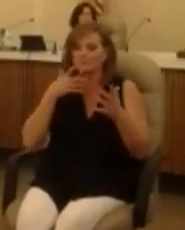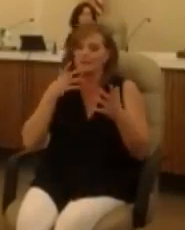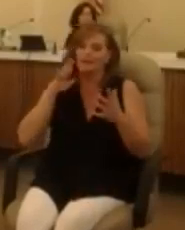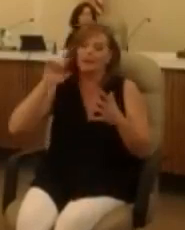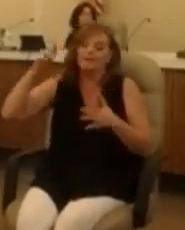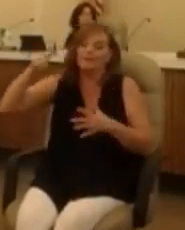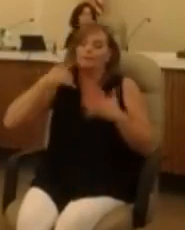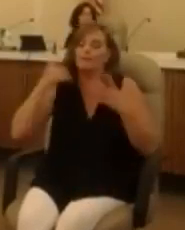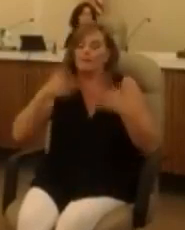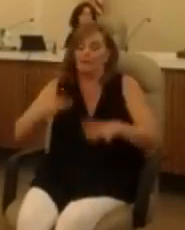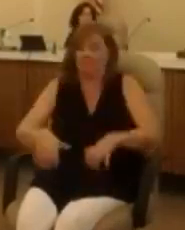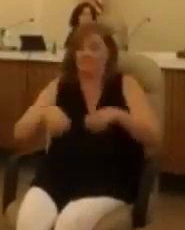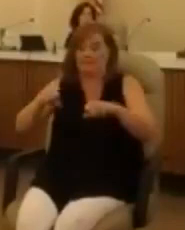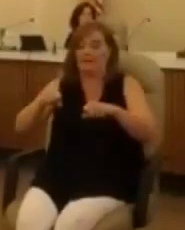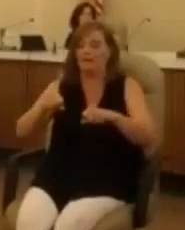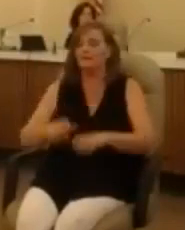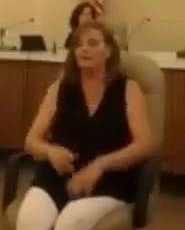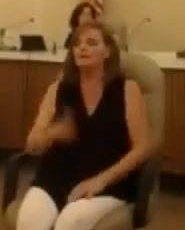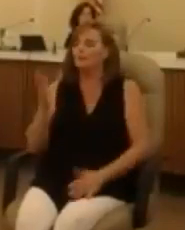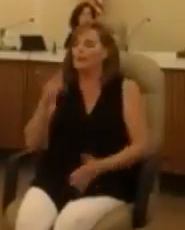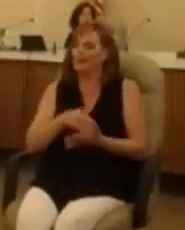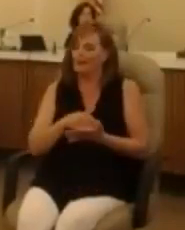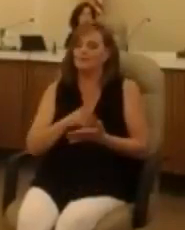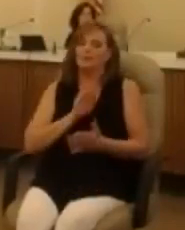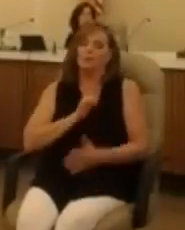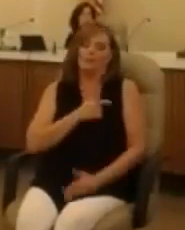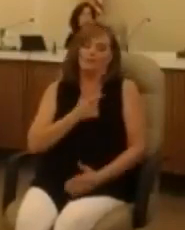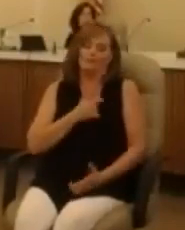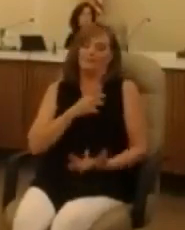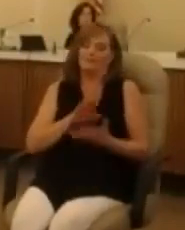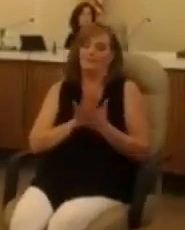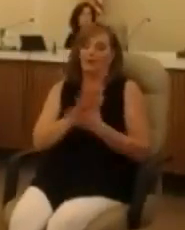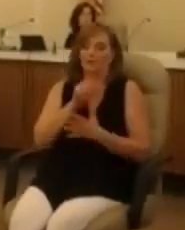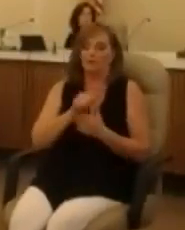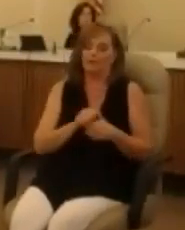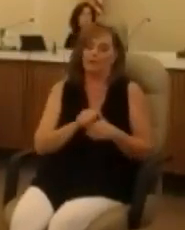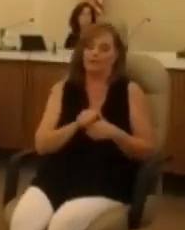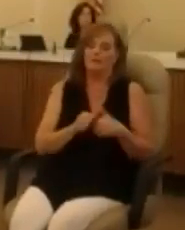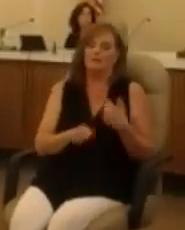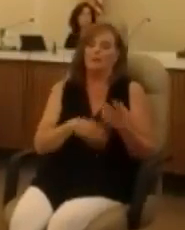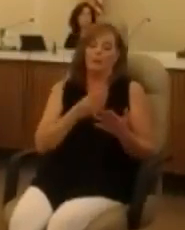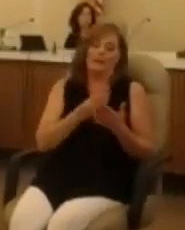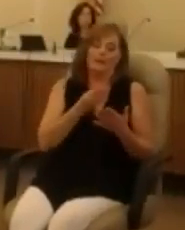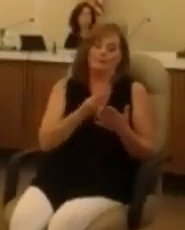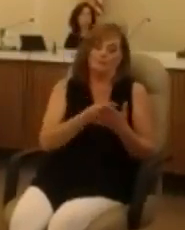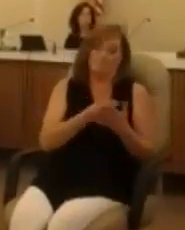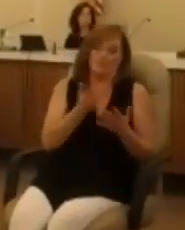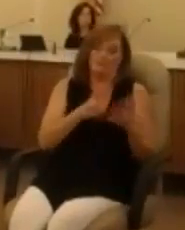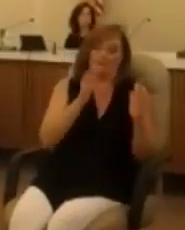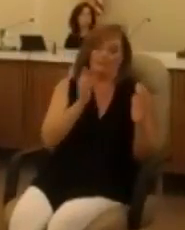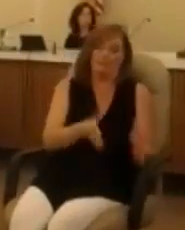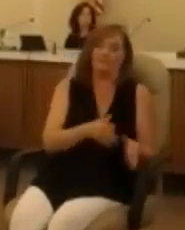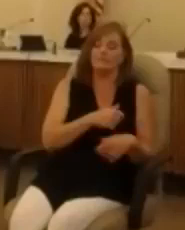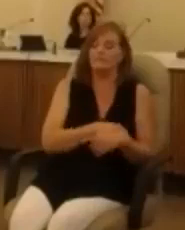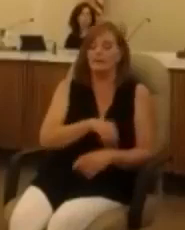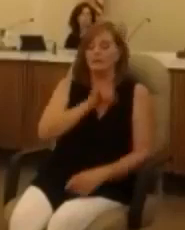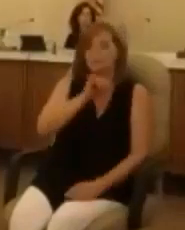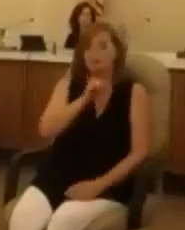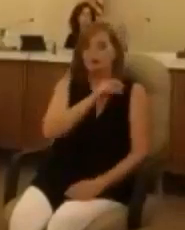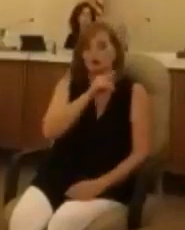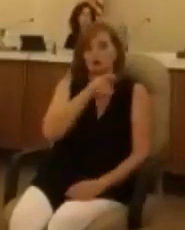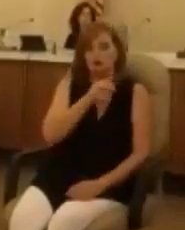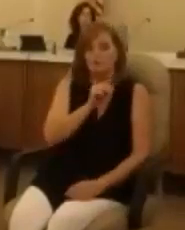You know, again, we've done a bunch of that. We had funds left over in the Jefferson Road